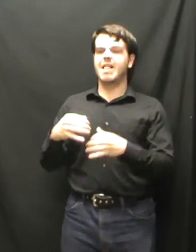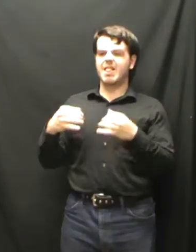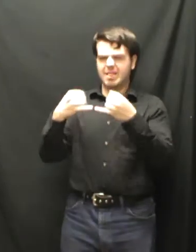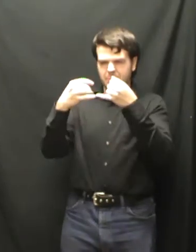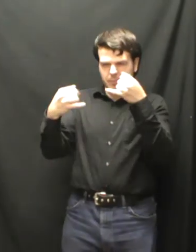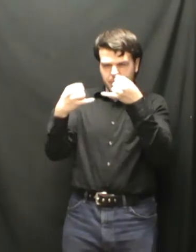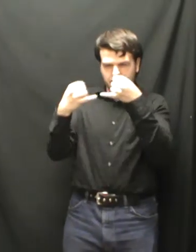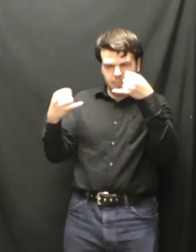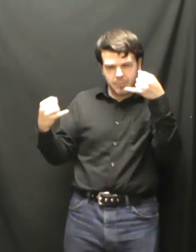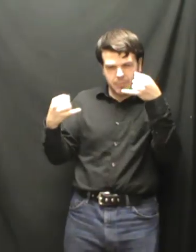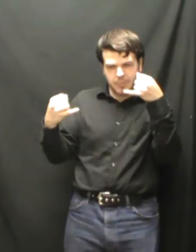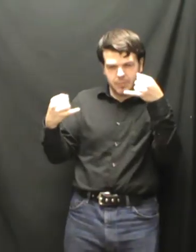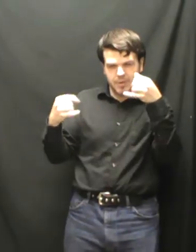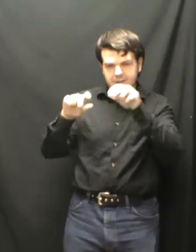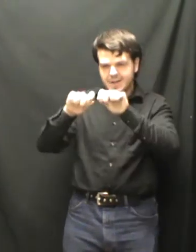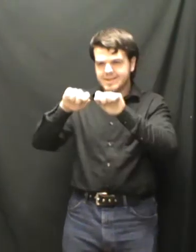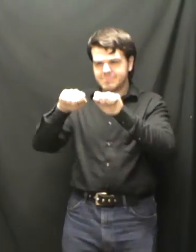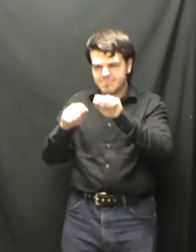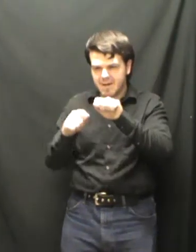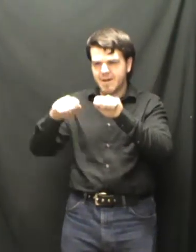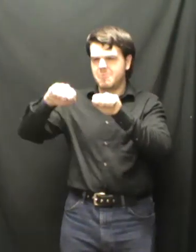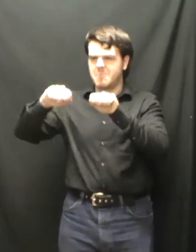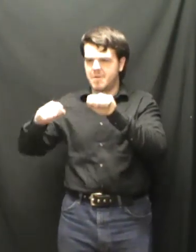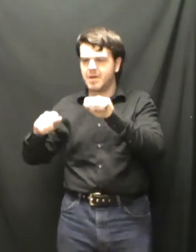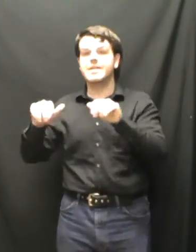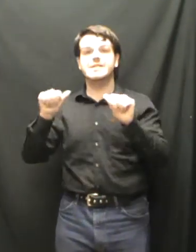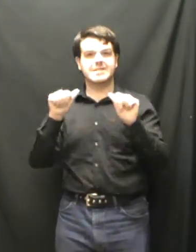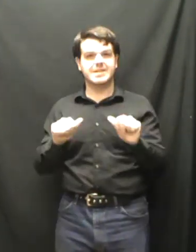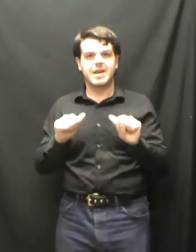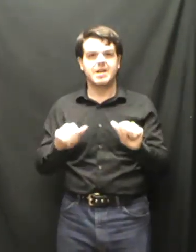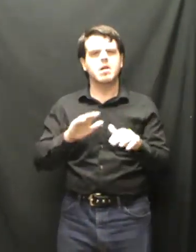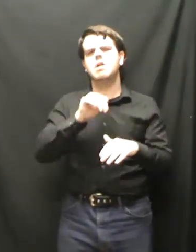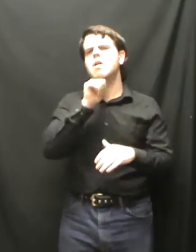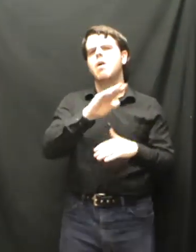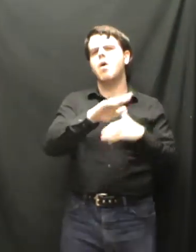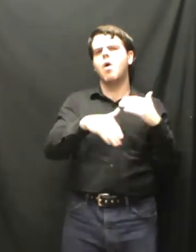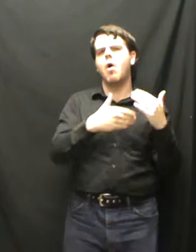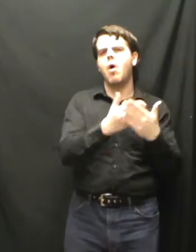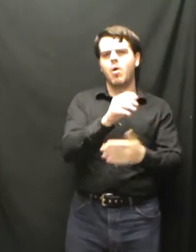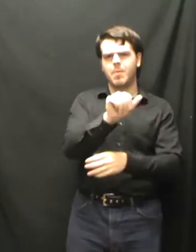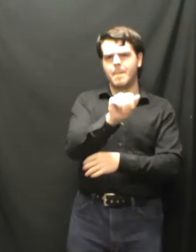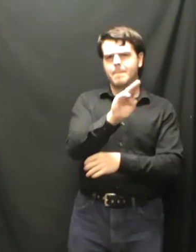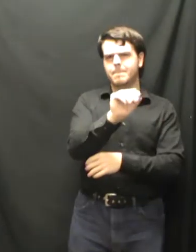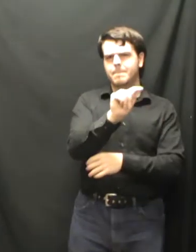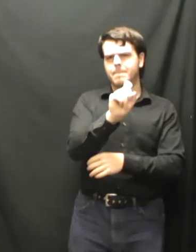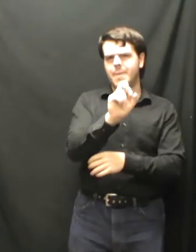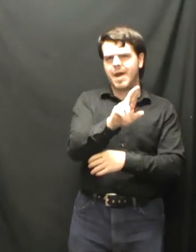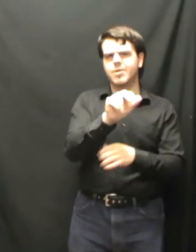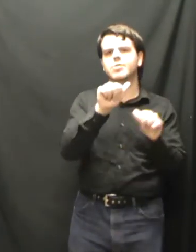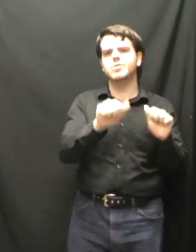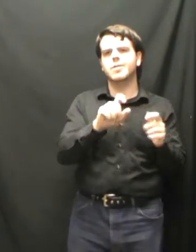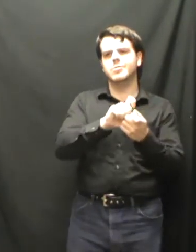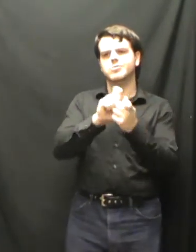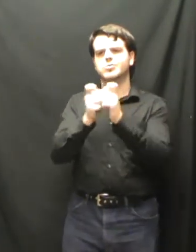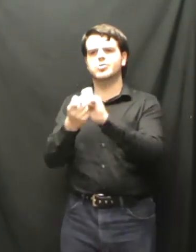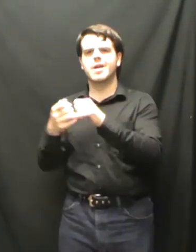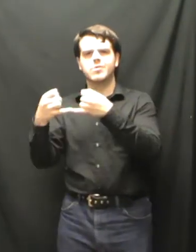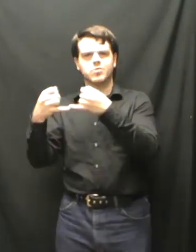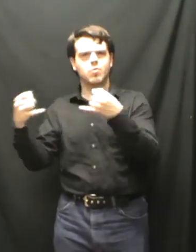substances can be made into wire, but this metal, this copper metal, is very good as an example